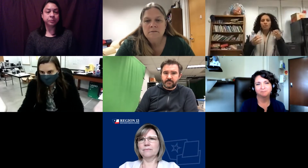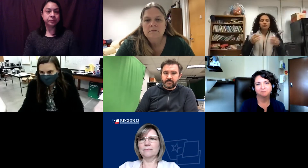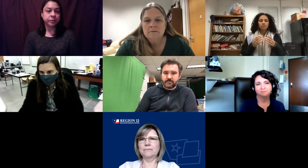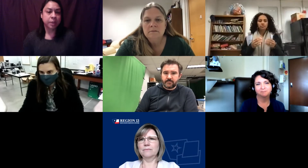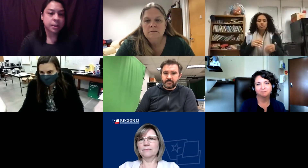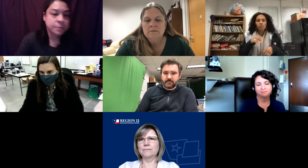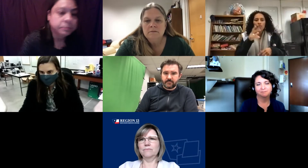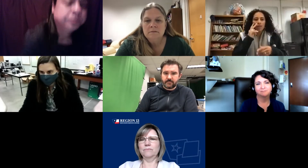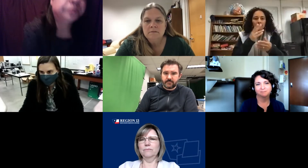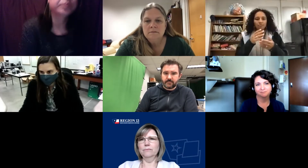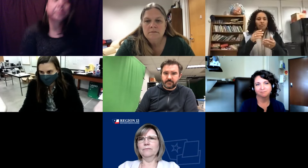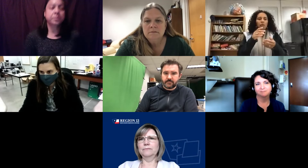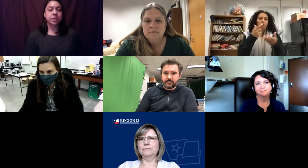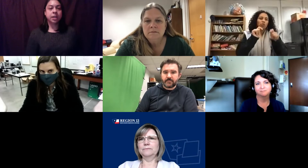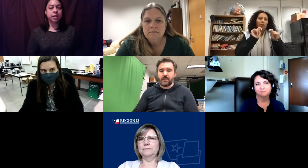elbow.